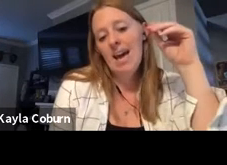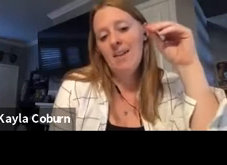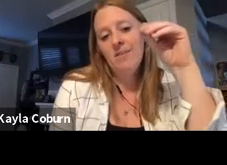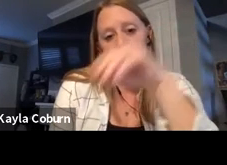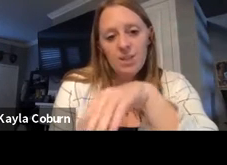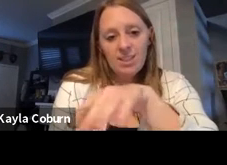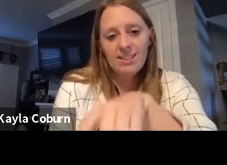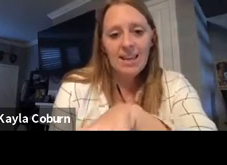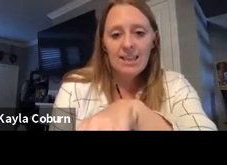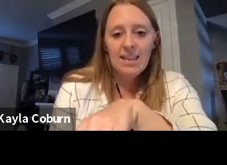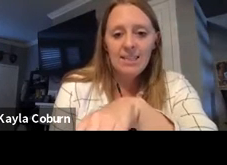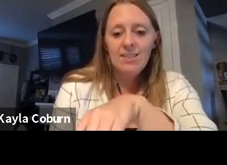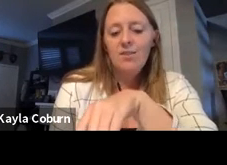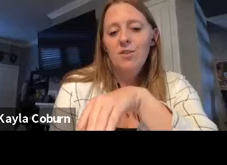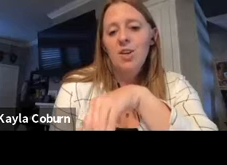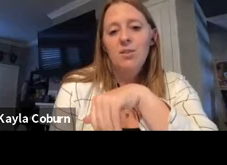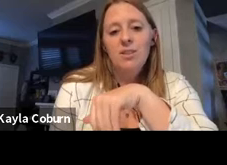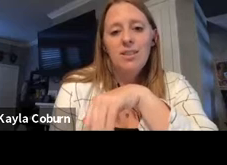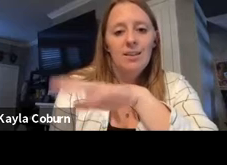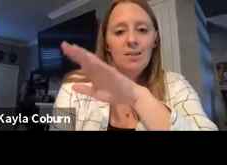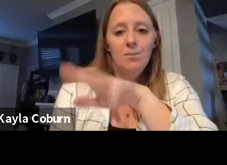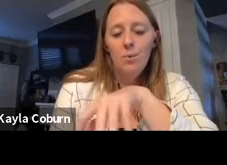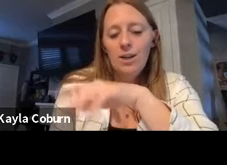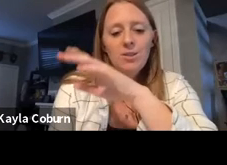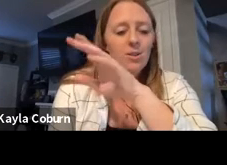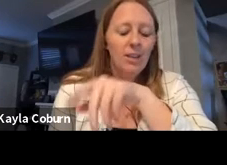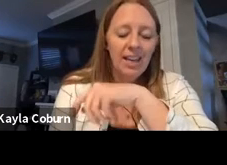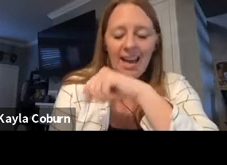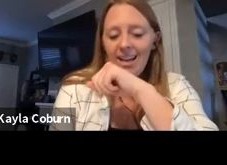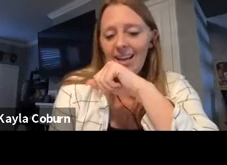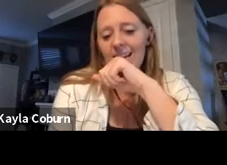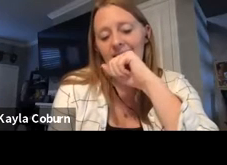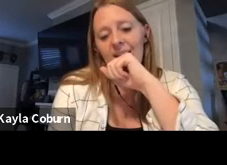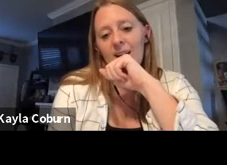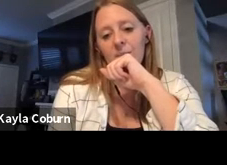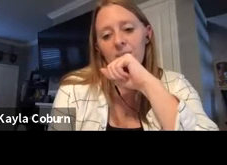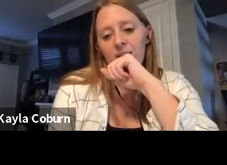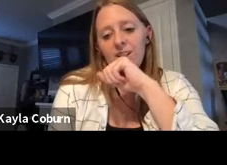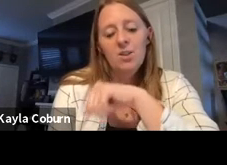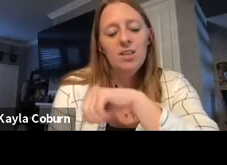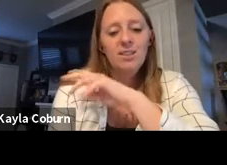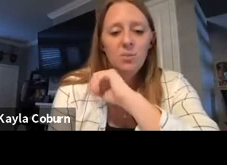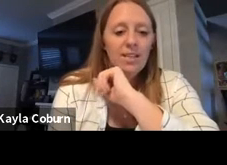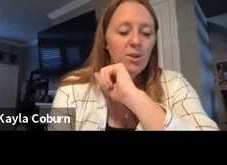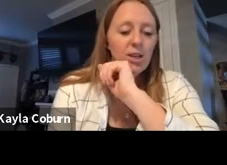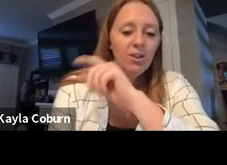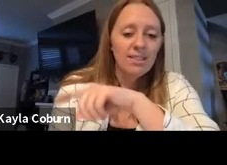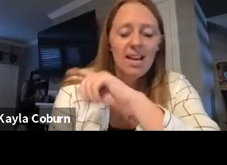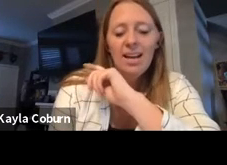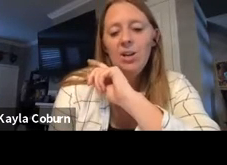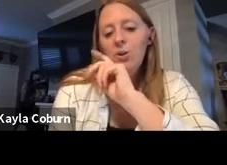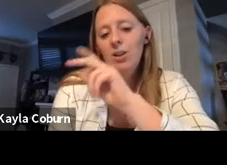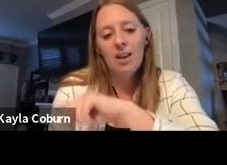They have images like this for you to print or look at. So this is just ways you can